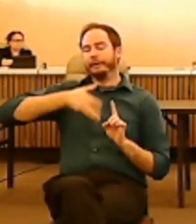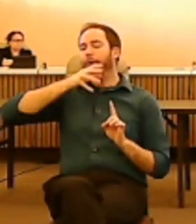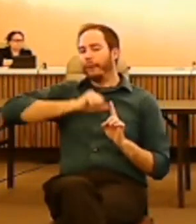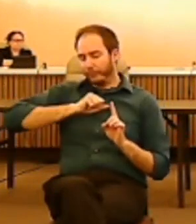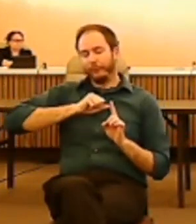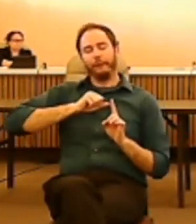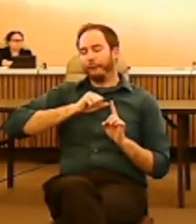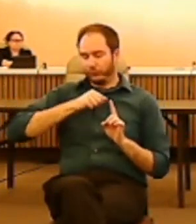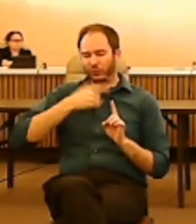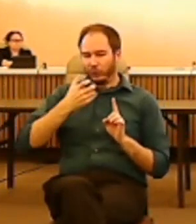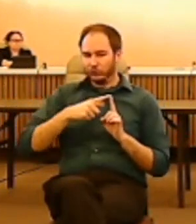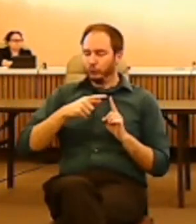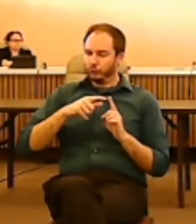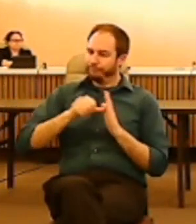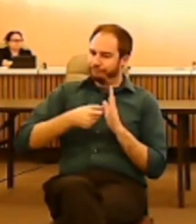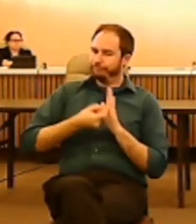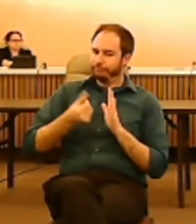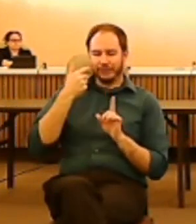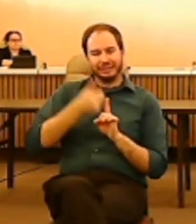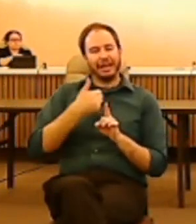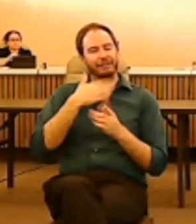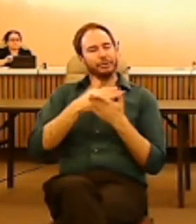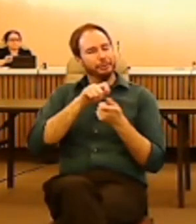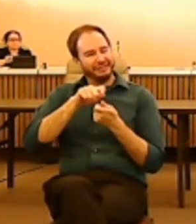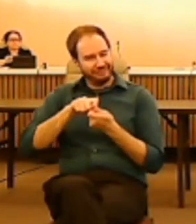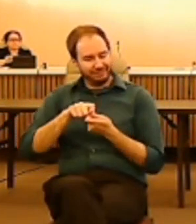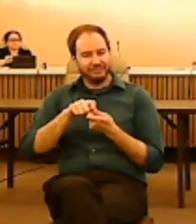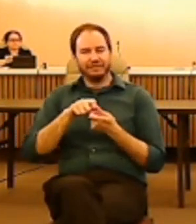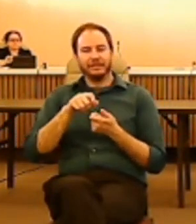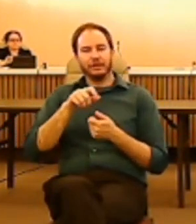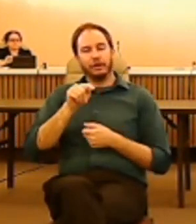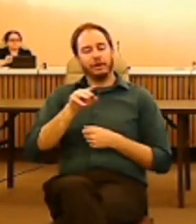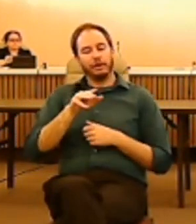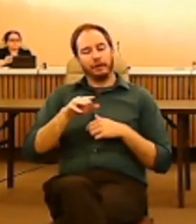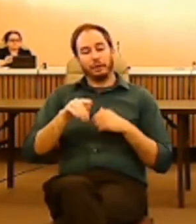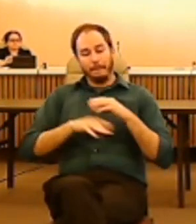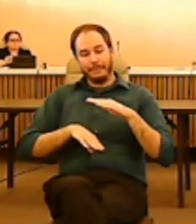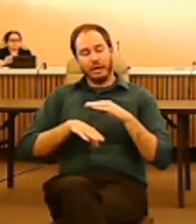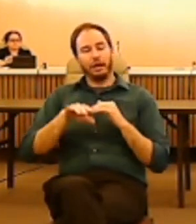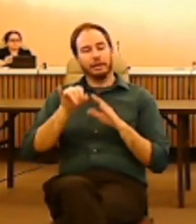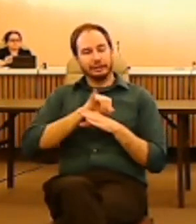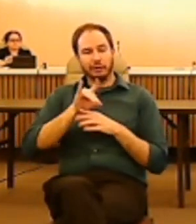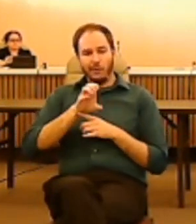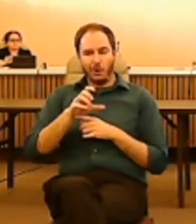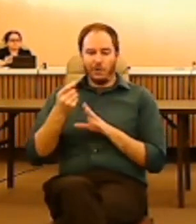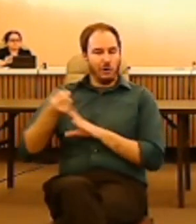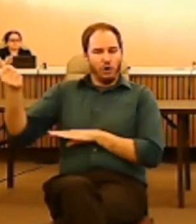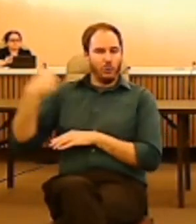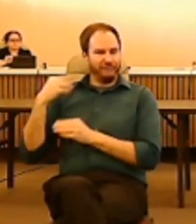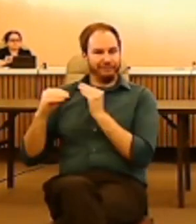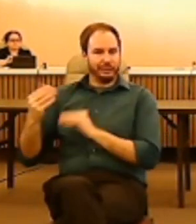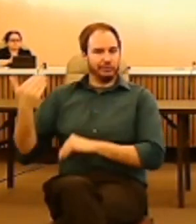this I one, see, okay. because it had specifics. The base industrial code, it's gone. It's not allowed in there. We did that